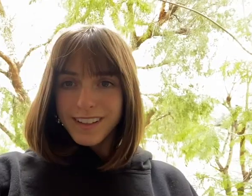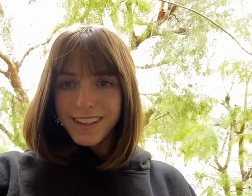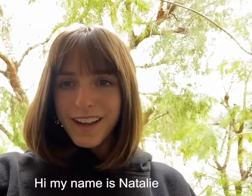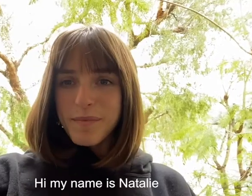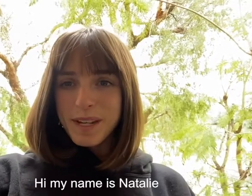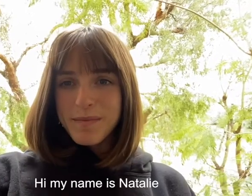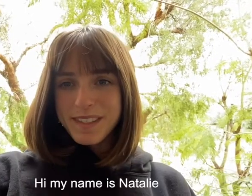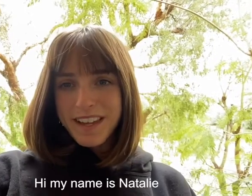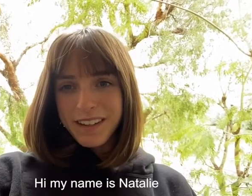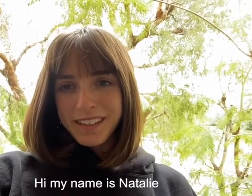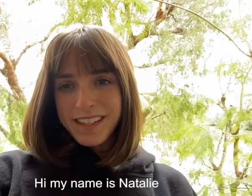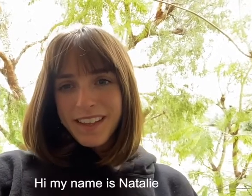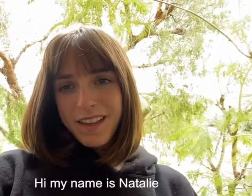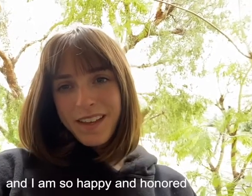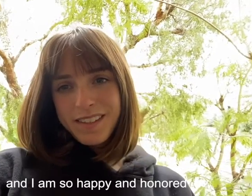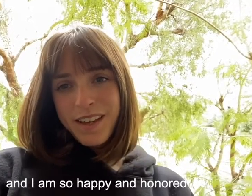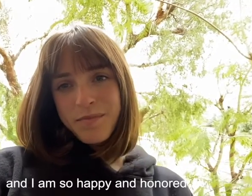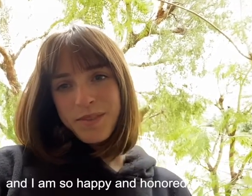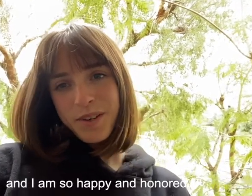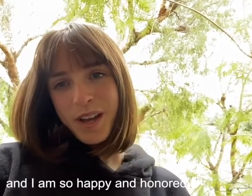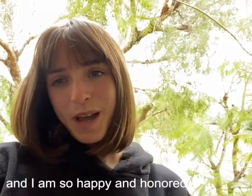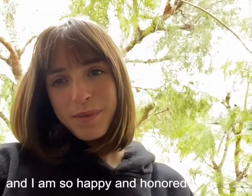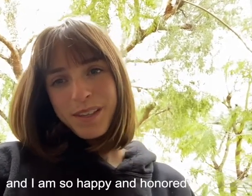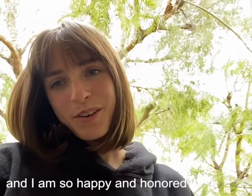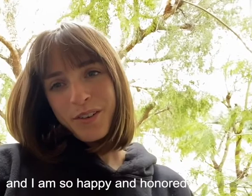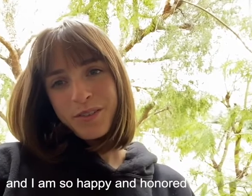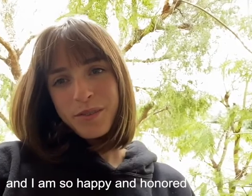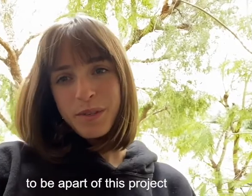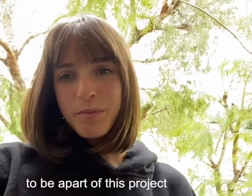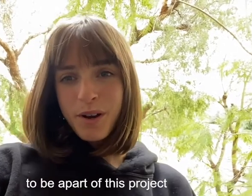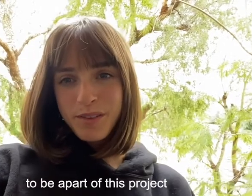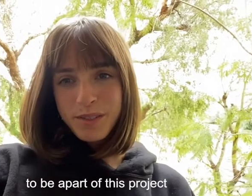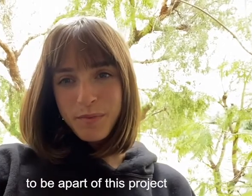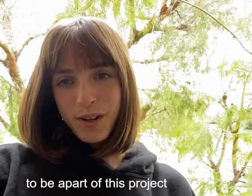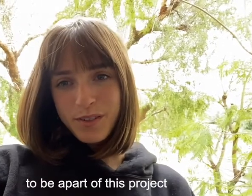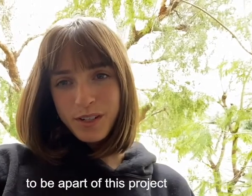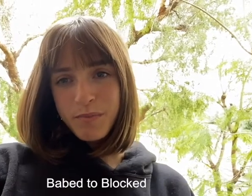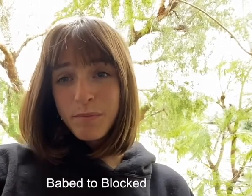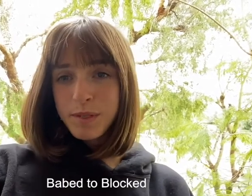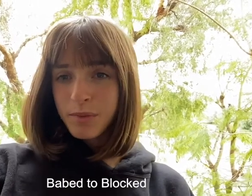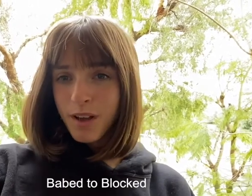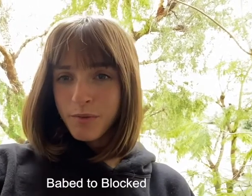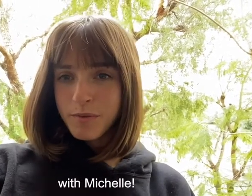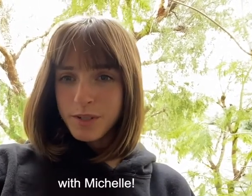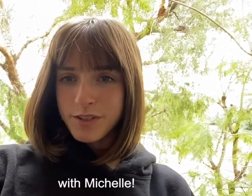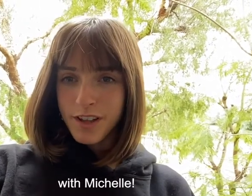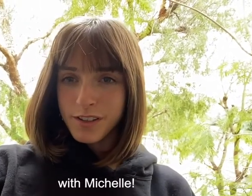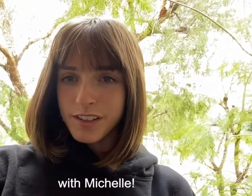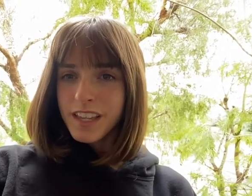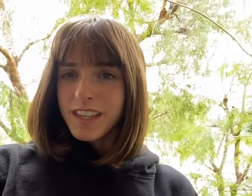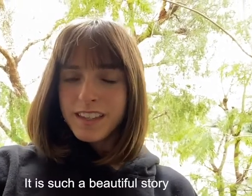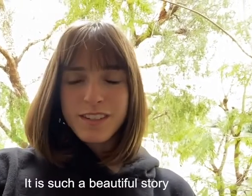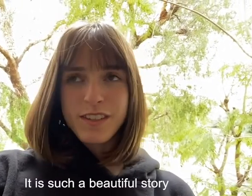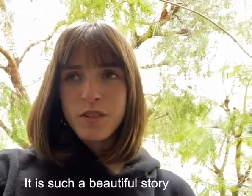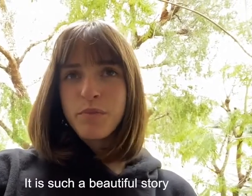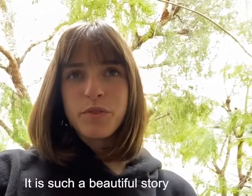Hi, my name is Natalie, and I am so happy and honored to be a part of this project, Babe to Block, with Michelle. It is such a beautiful